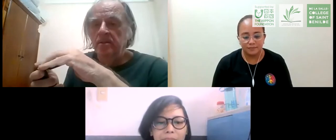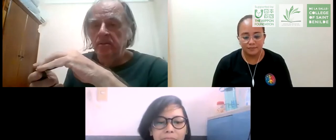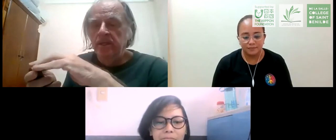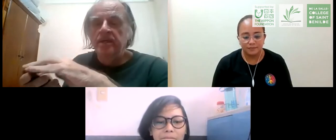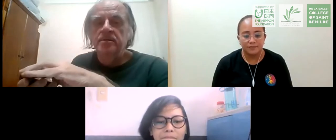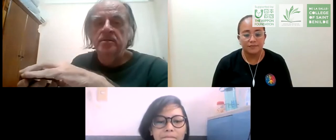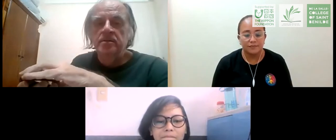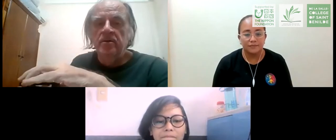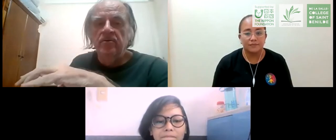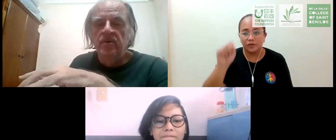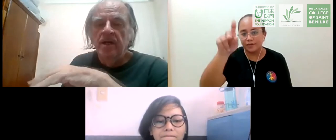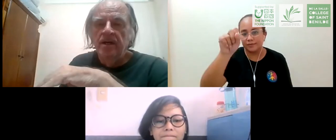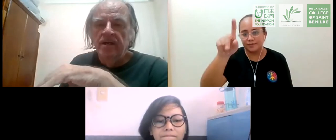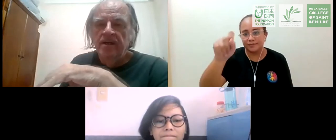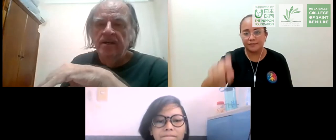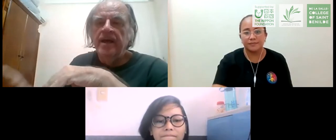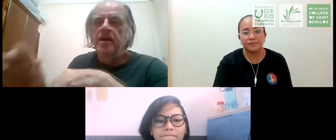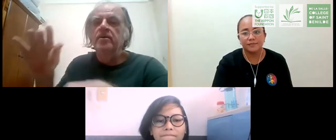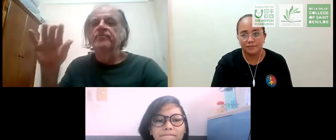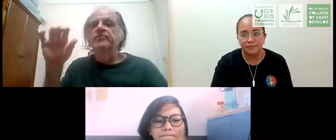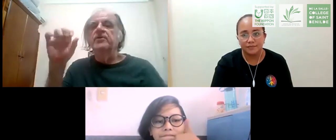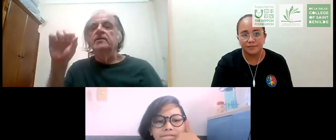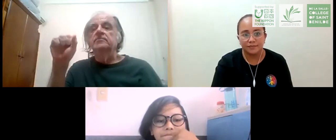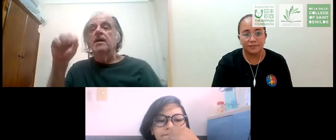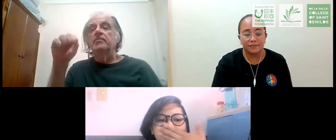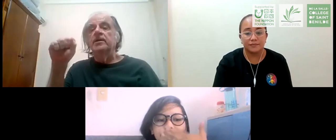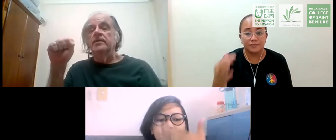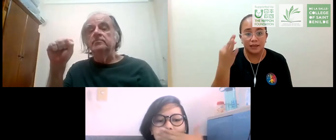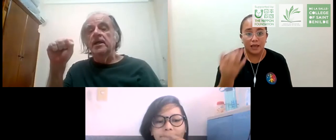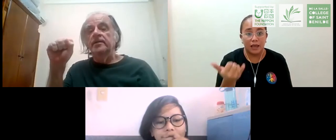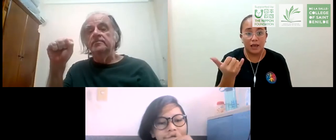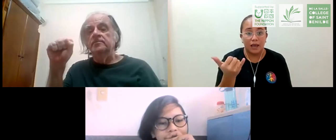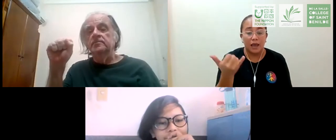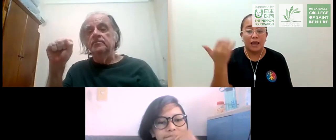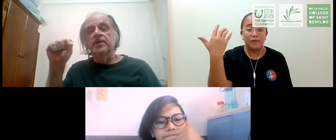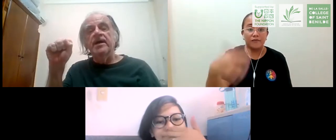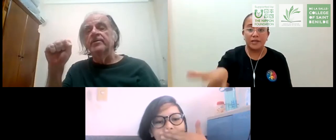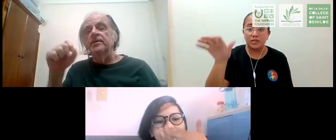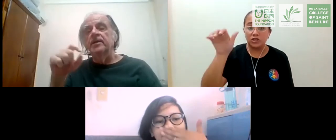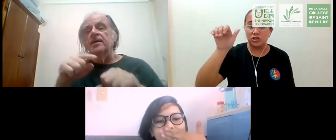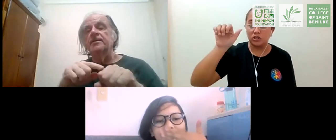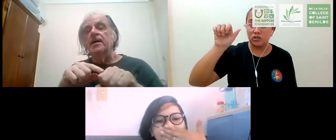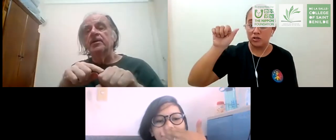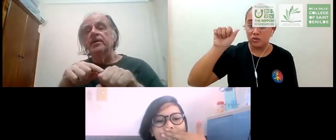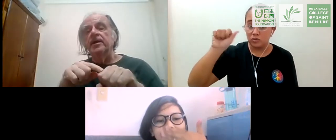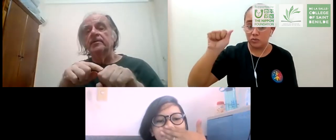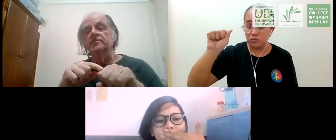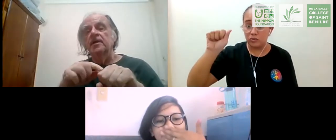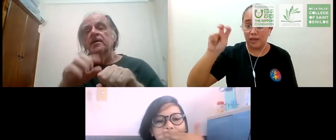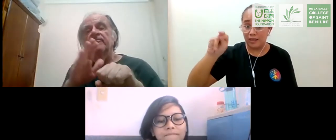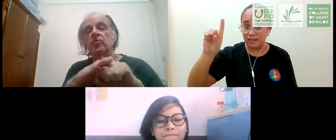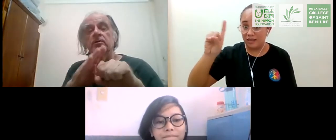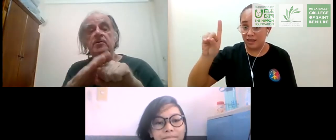afterwards. Yes. So now if you've done dominant hand, but haven't done non-dominant